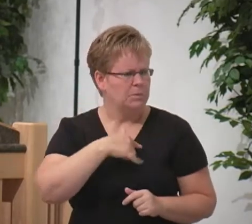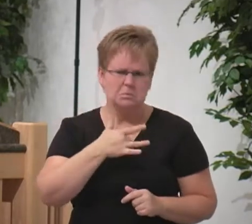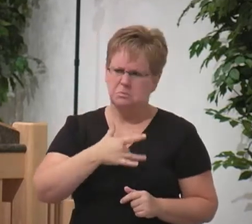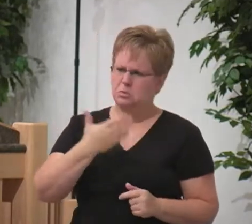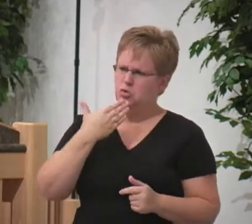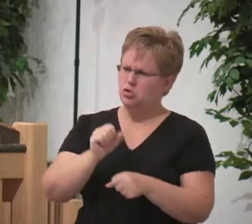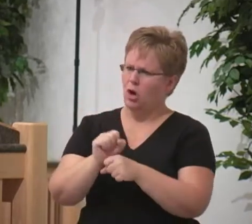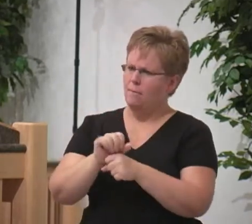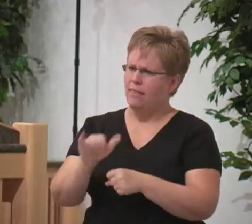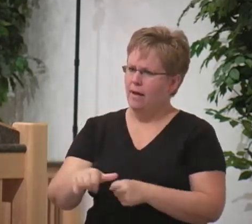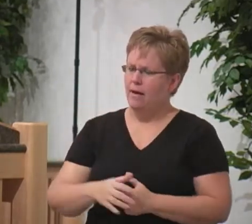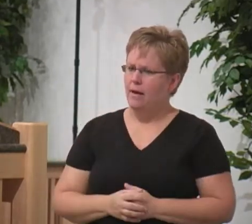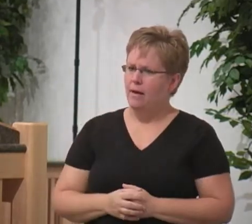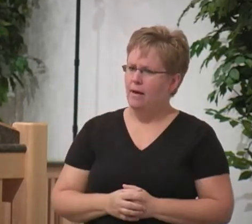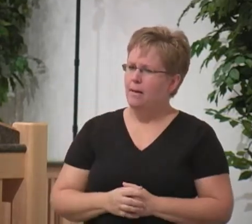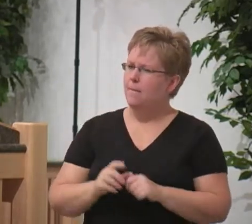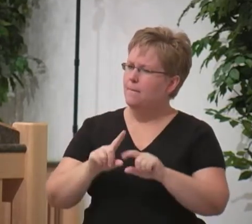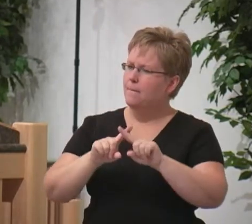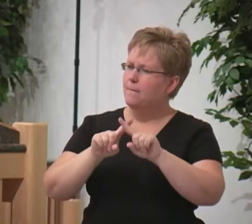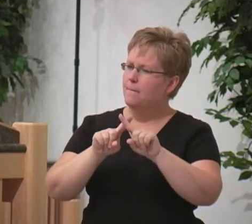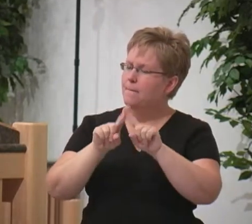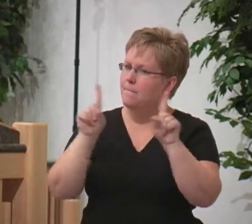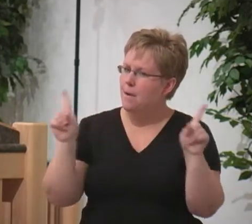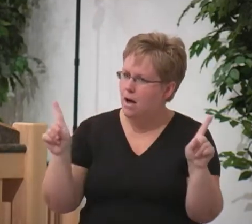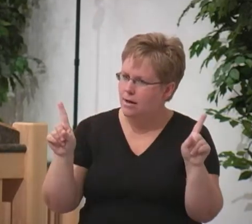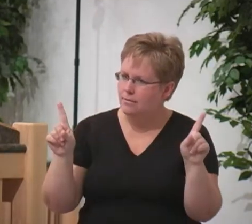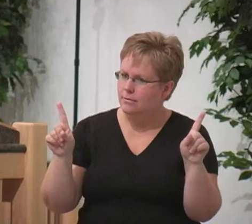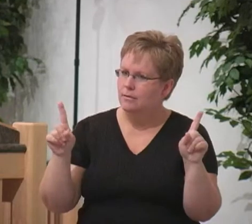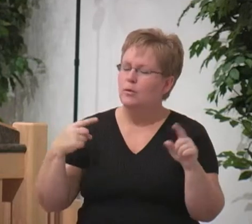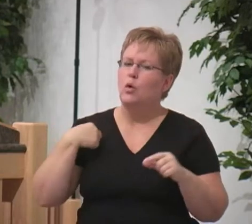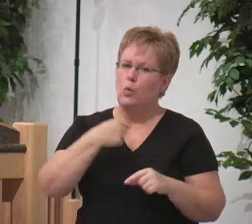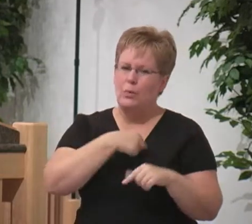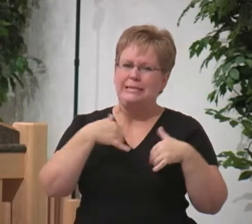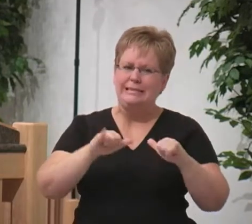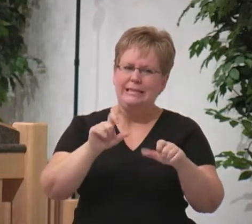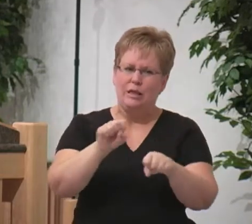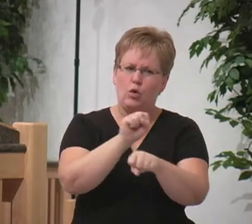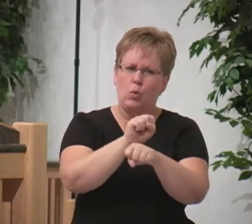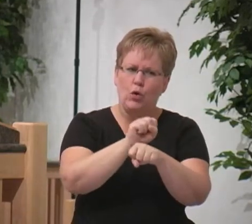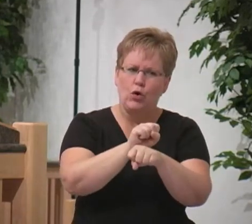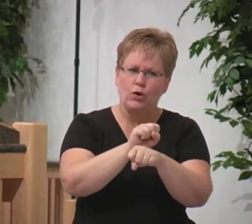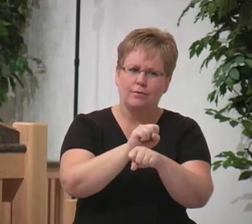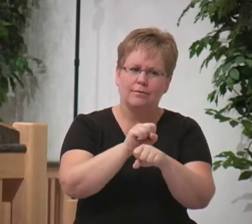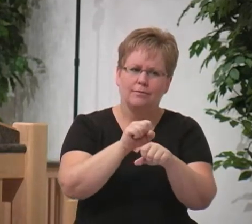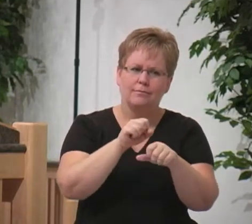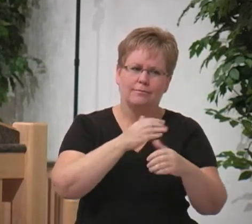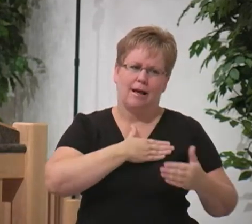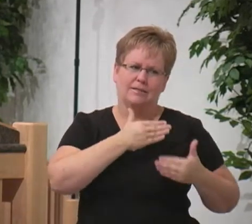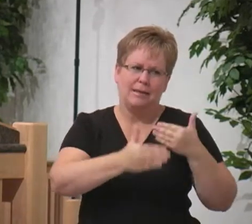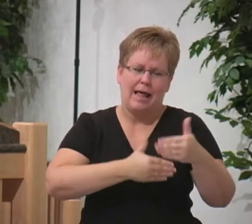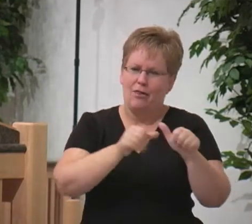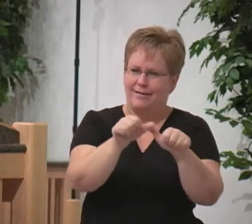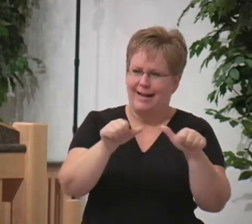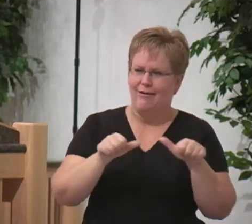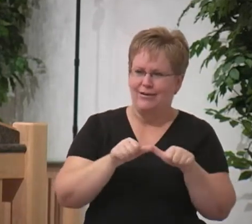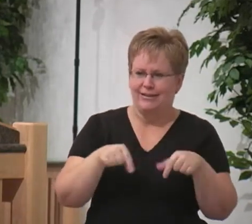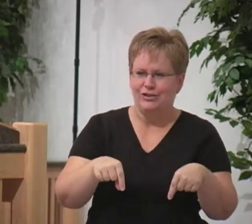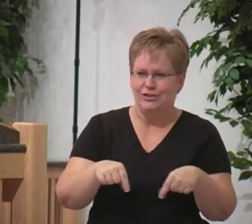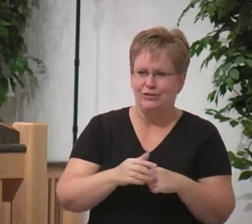But there are ways in which this congregation still has work to do in the area of hospitality. As long as there are